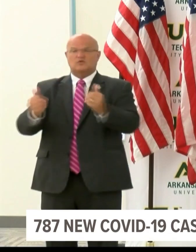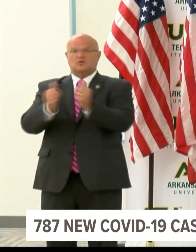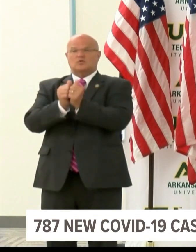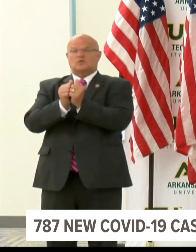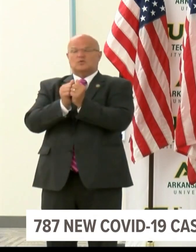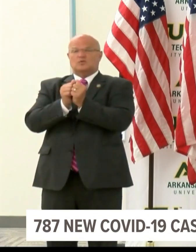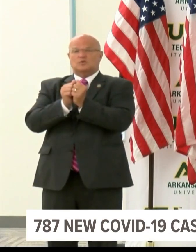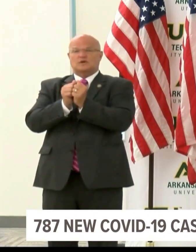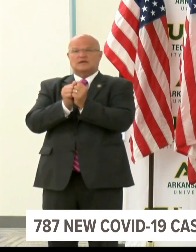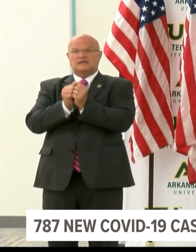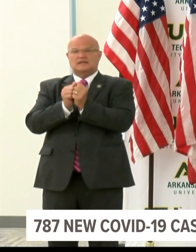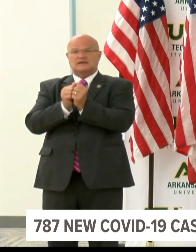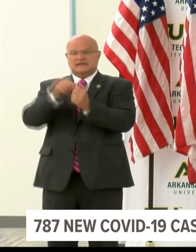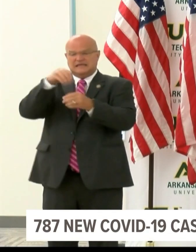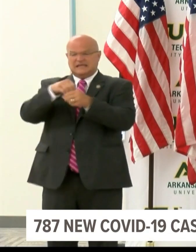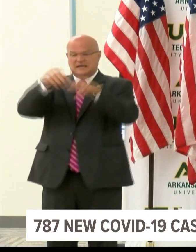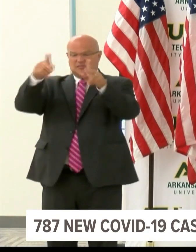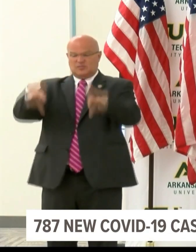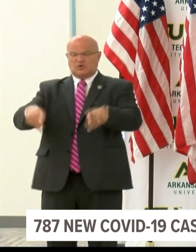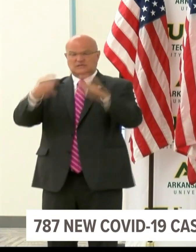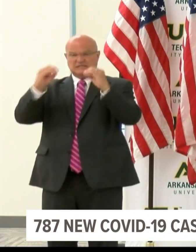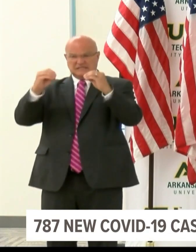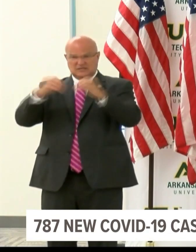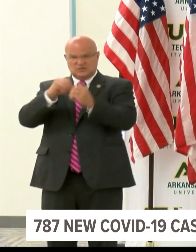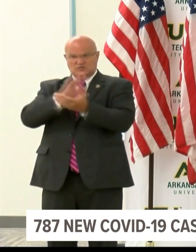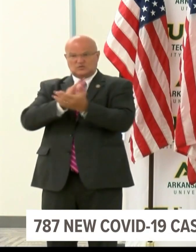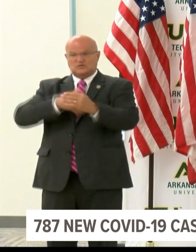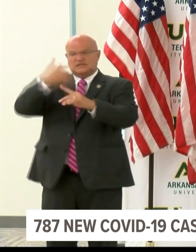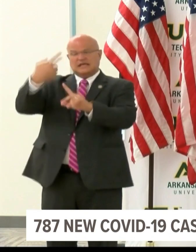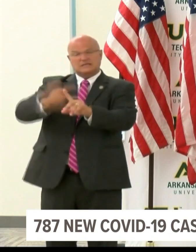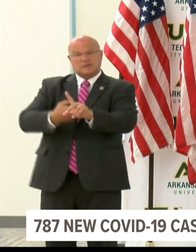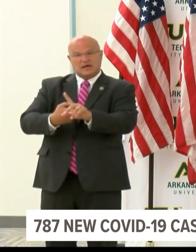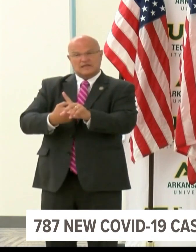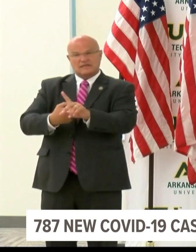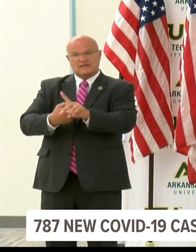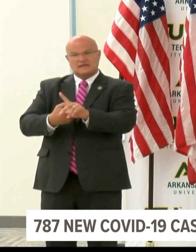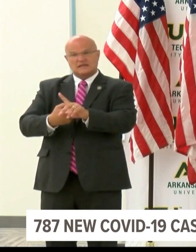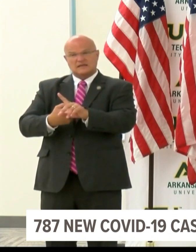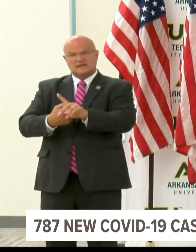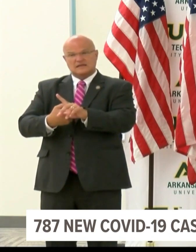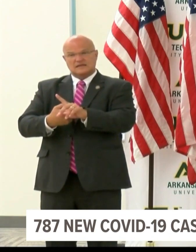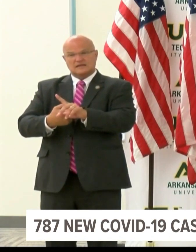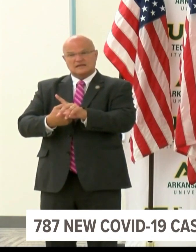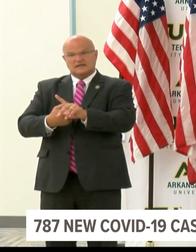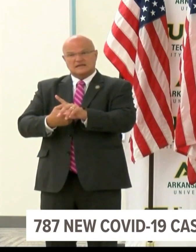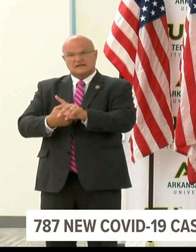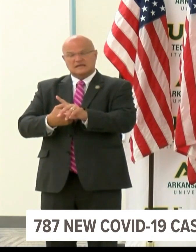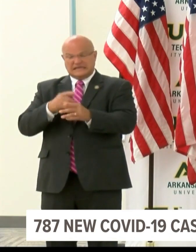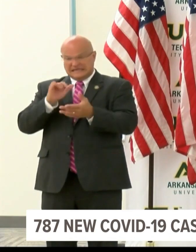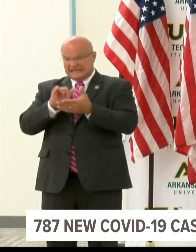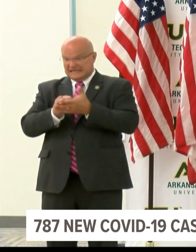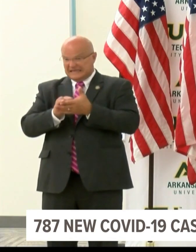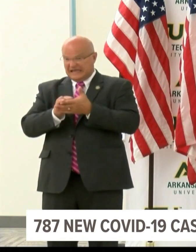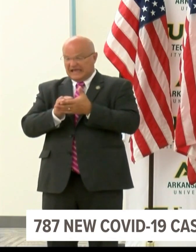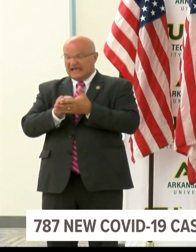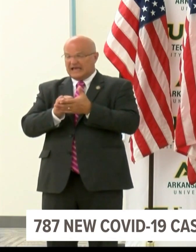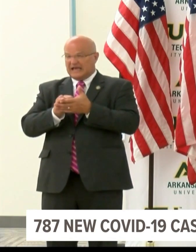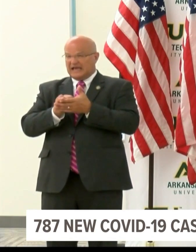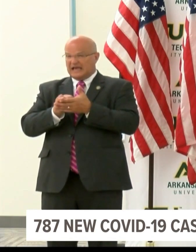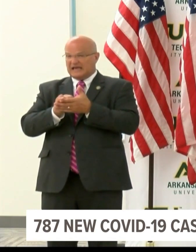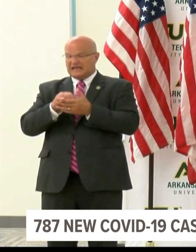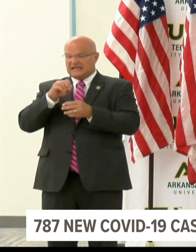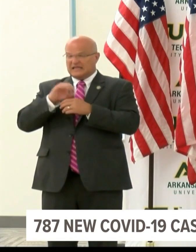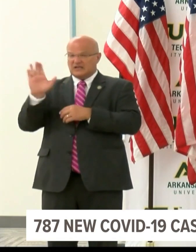with in-person instruction for schools next month? And is that factoring